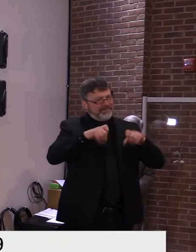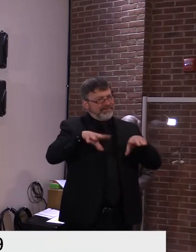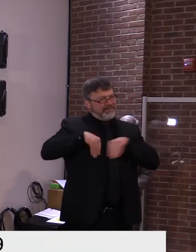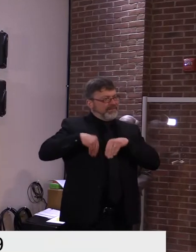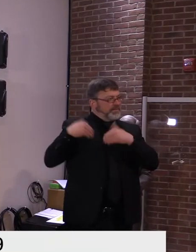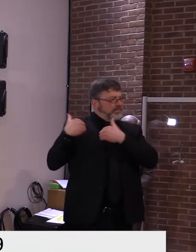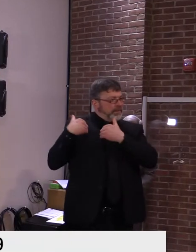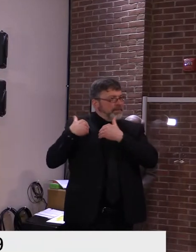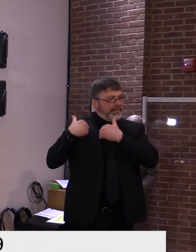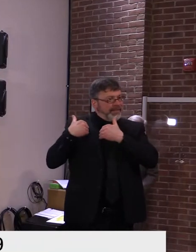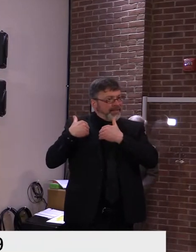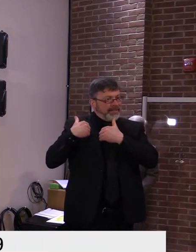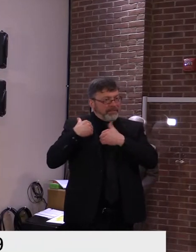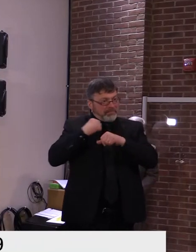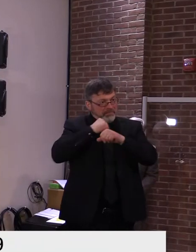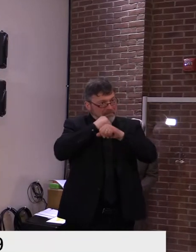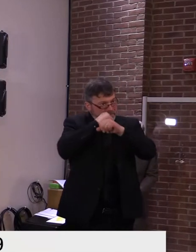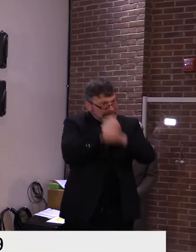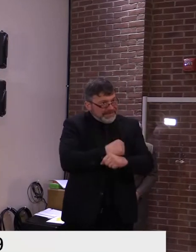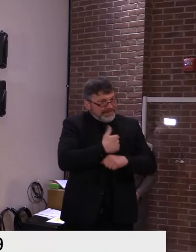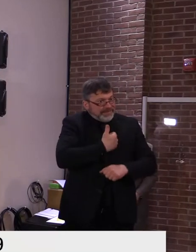groups eligible for the virus.